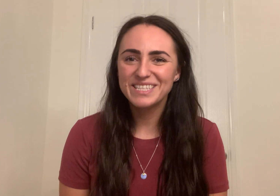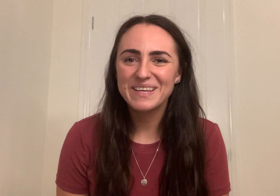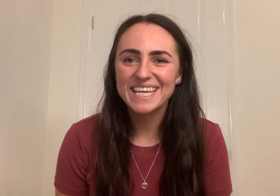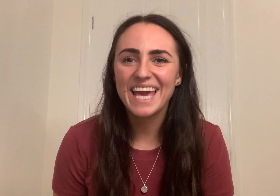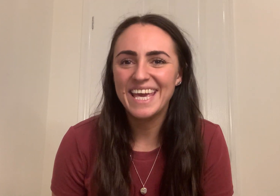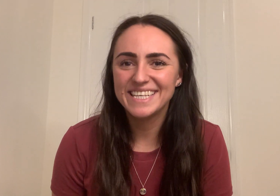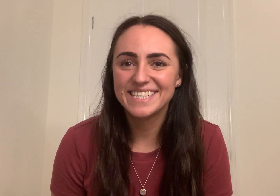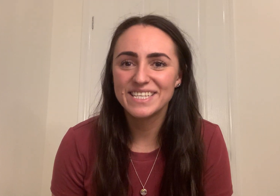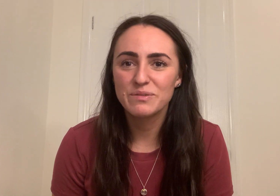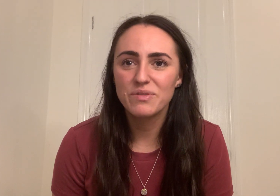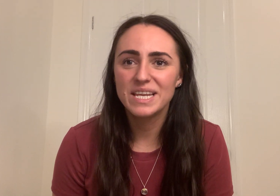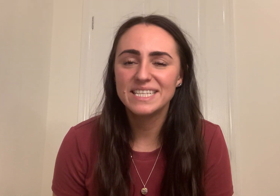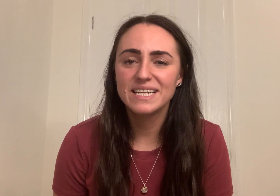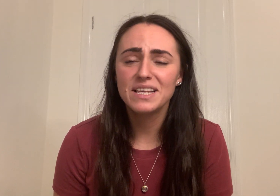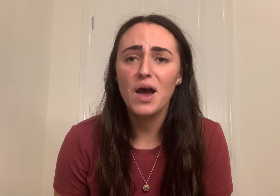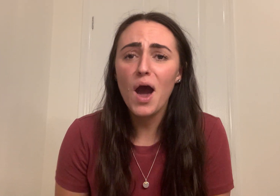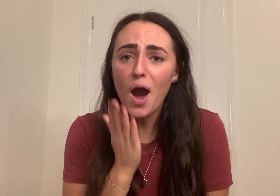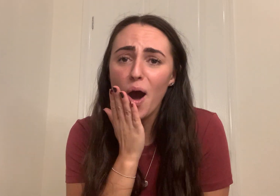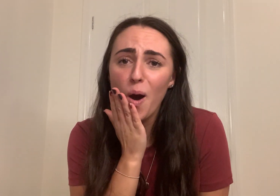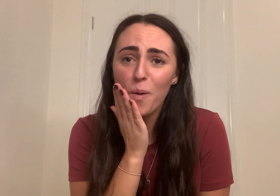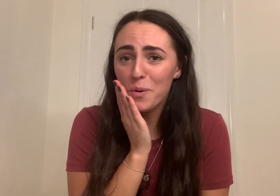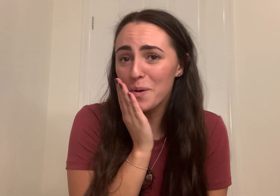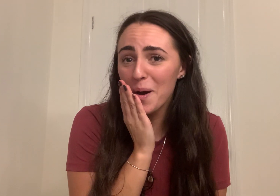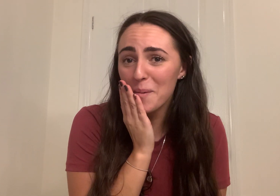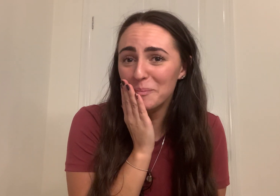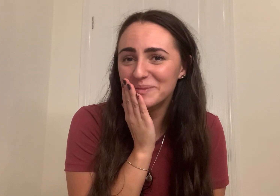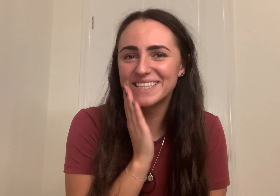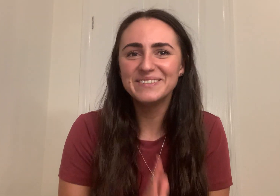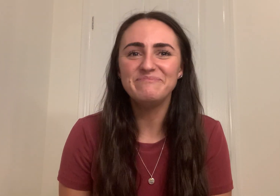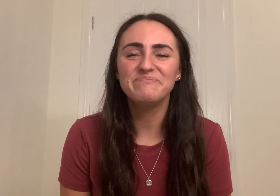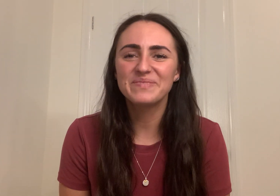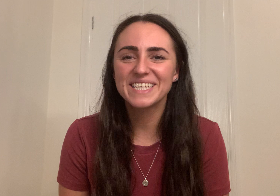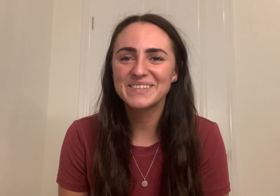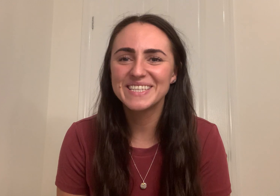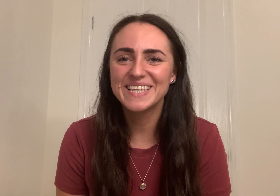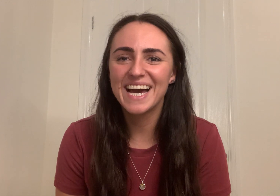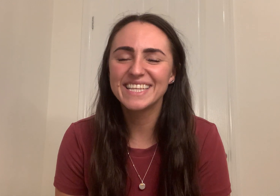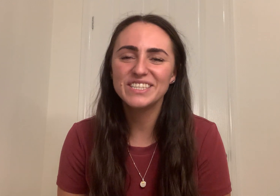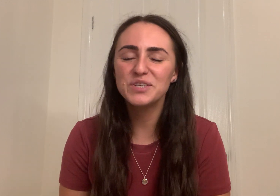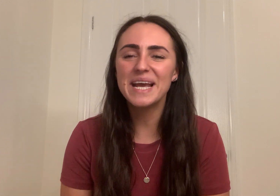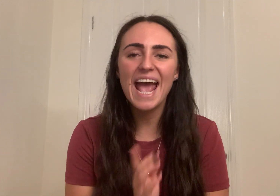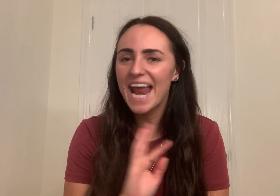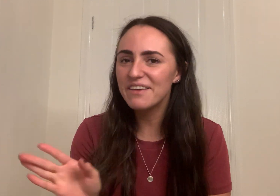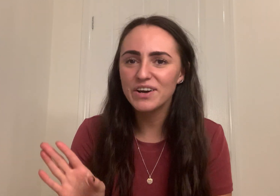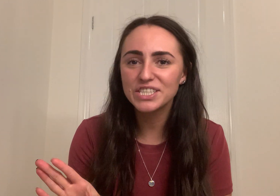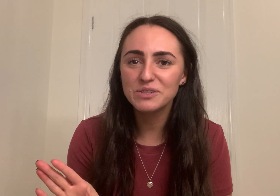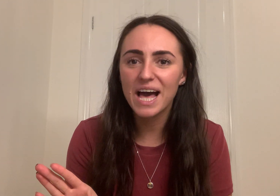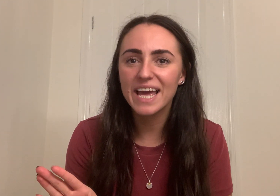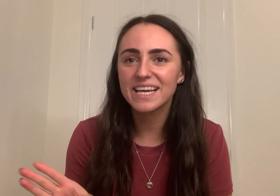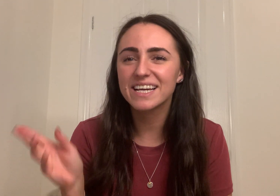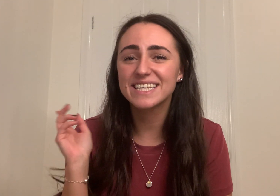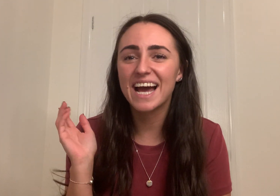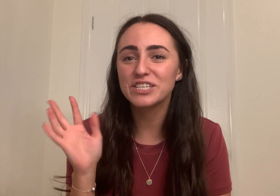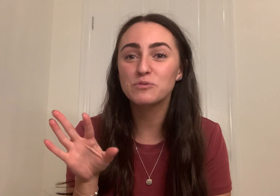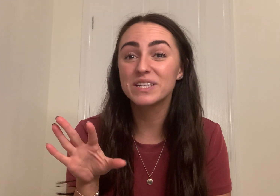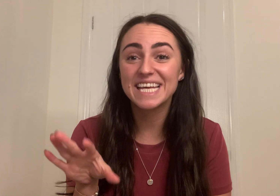when the cake says something. He says, oh, crumbs. Should we do that? doing any voice you like, because I just want to hear